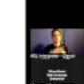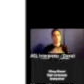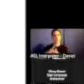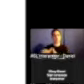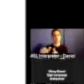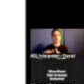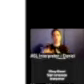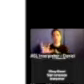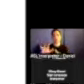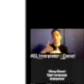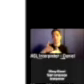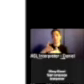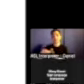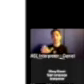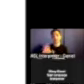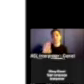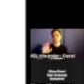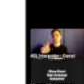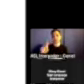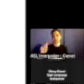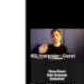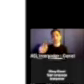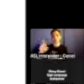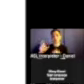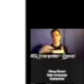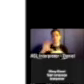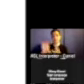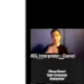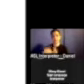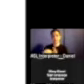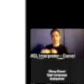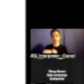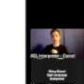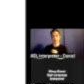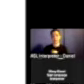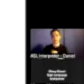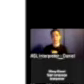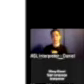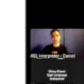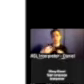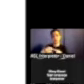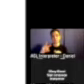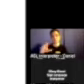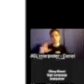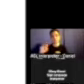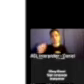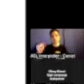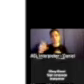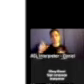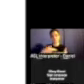the breakout room icon at the bottom of your screen. When the wellness room box pops